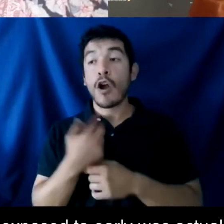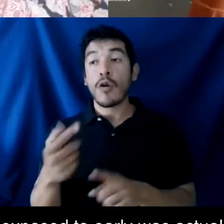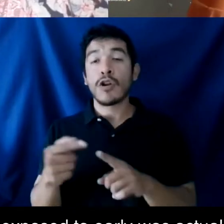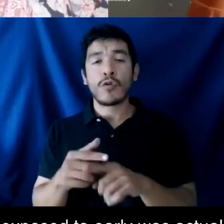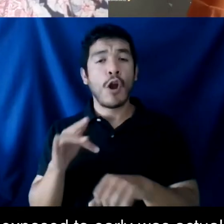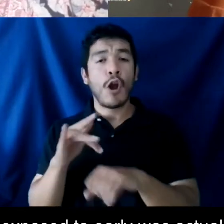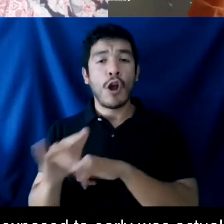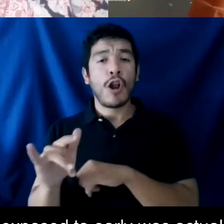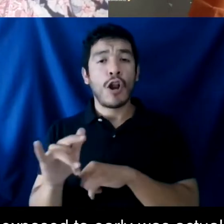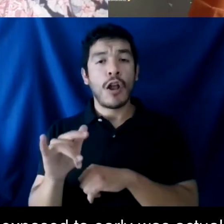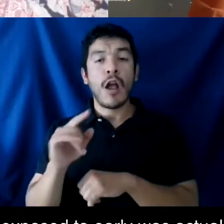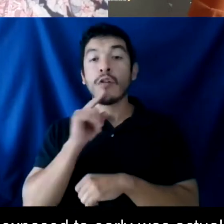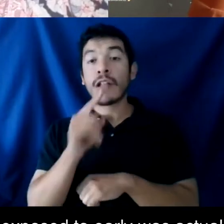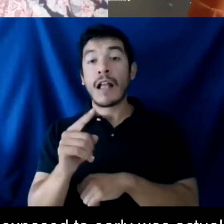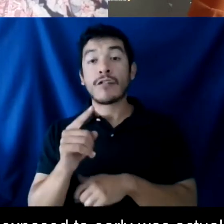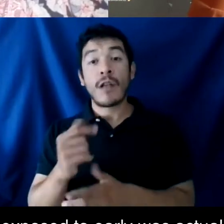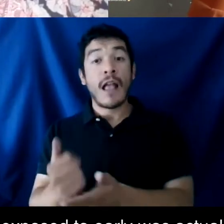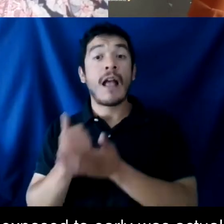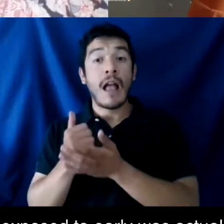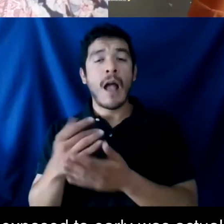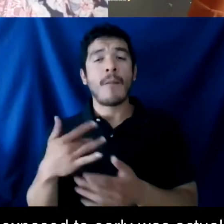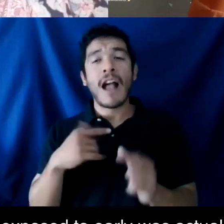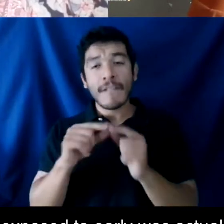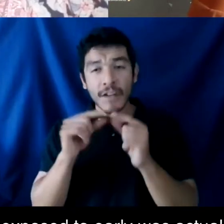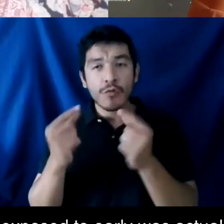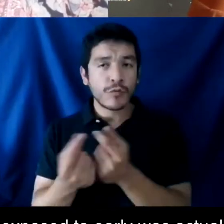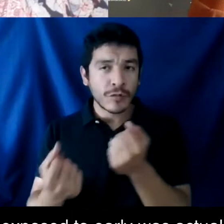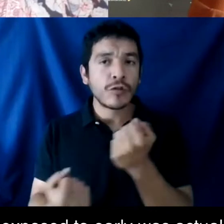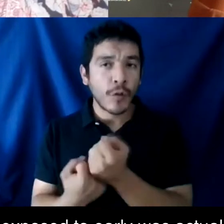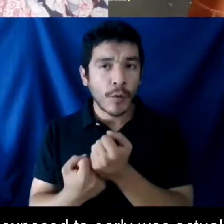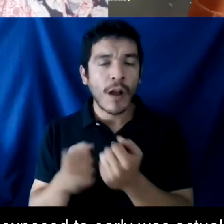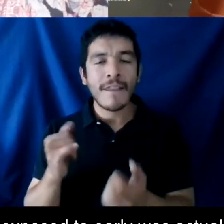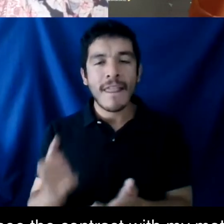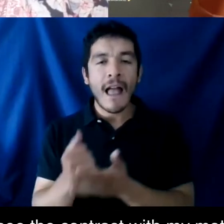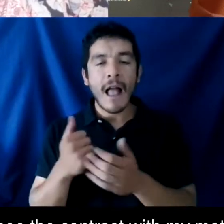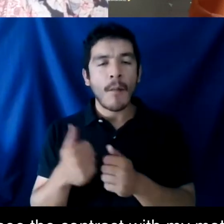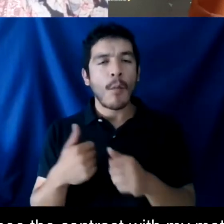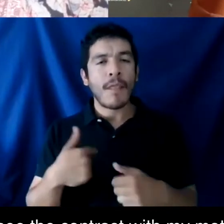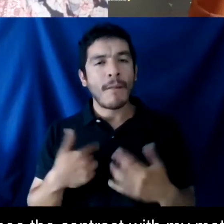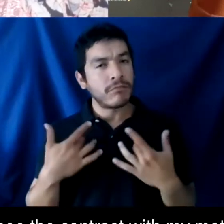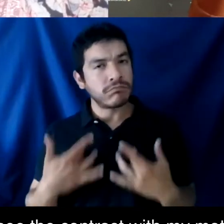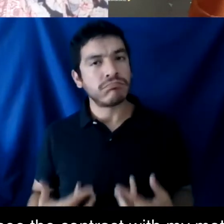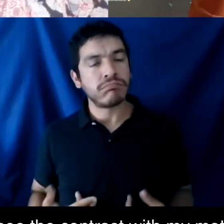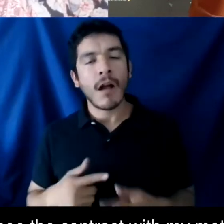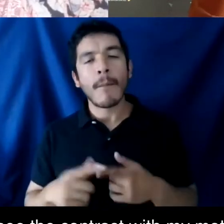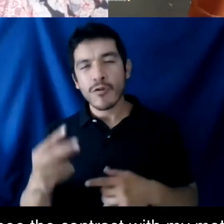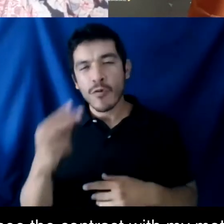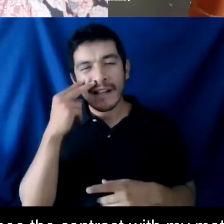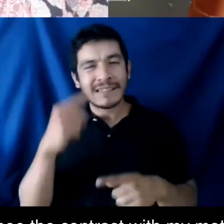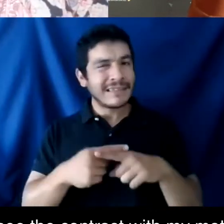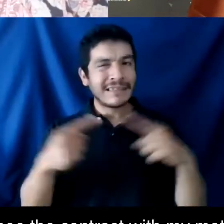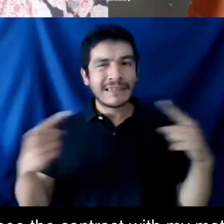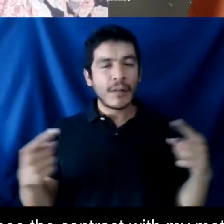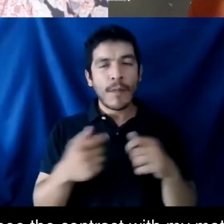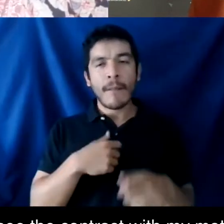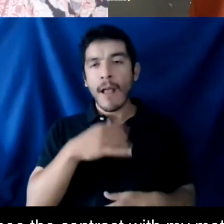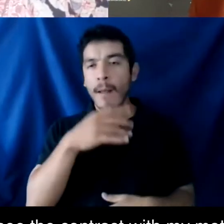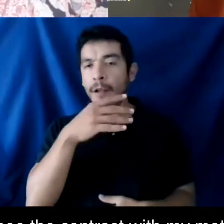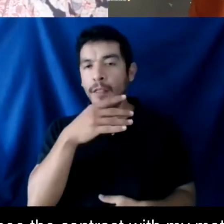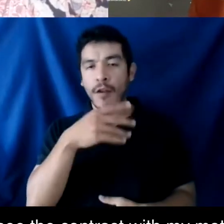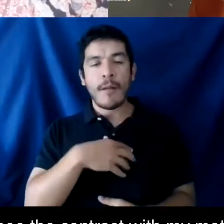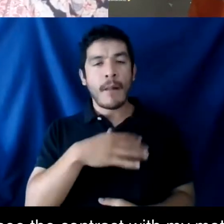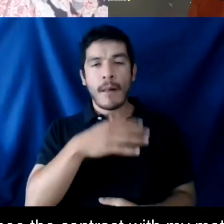early was actual help and having group support that help with my grief. But you see the contrast with my mother, that